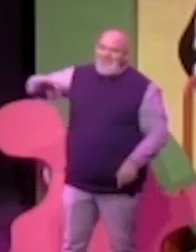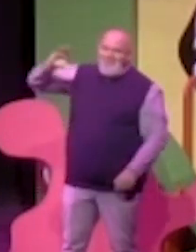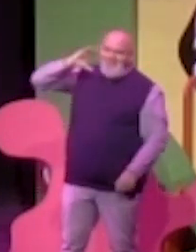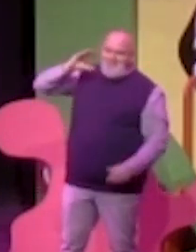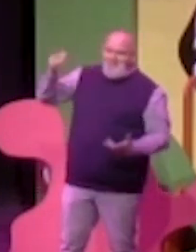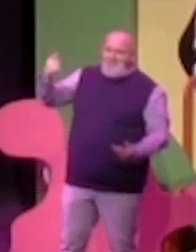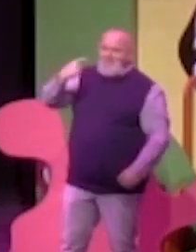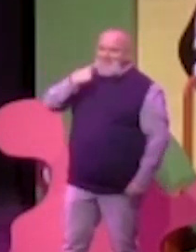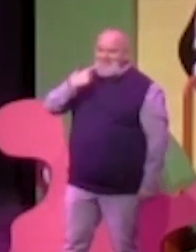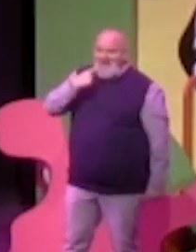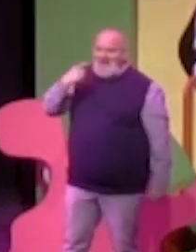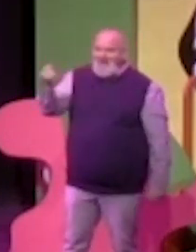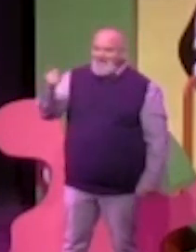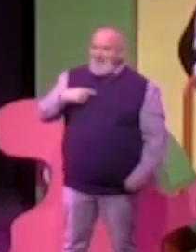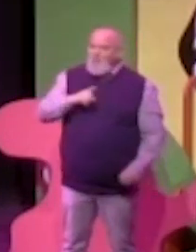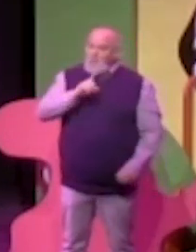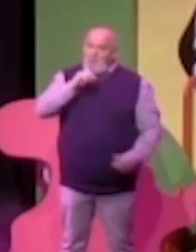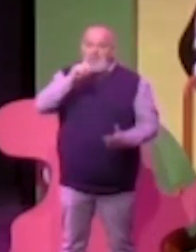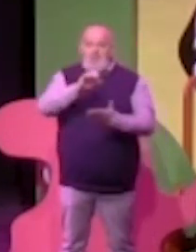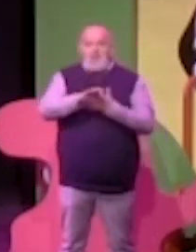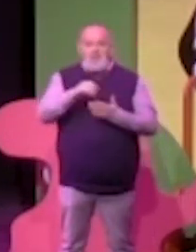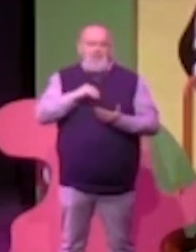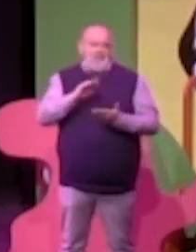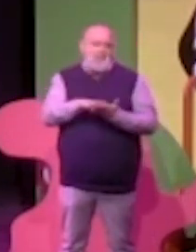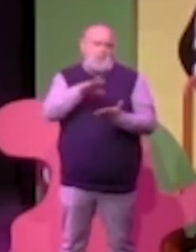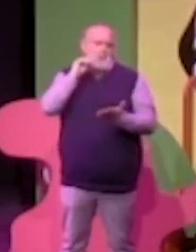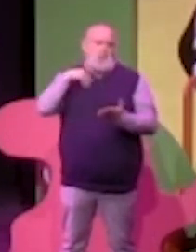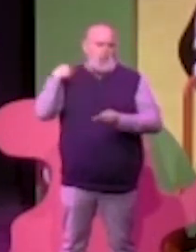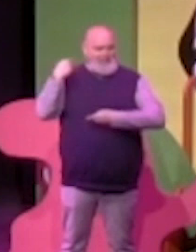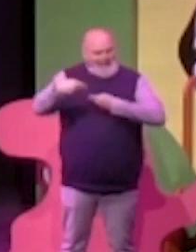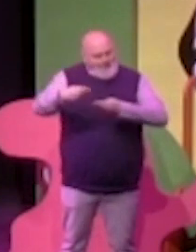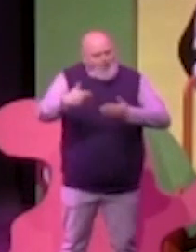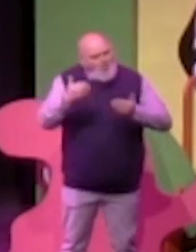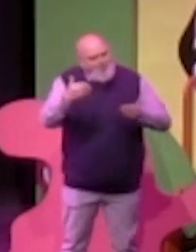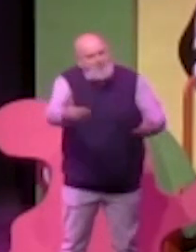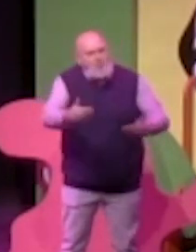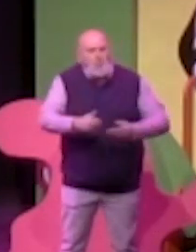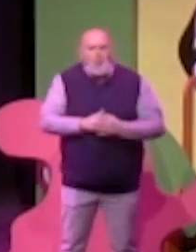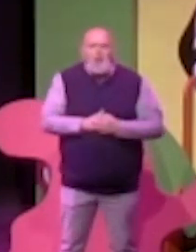I really believe that's how you learn and you carry it forward.